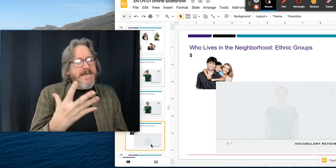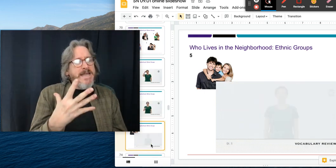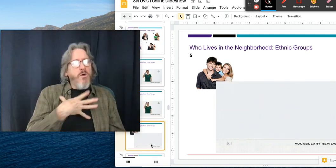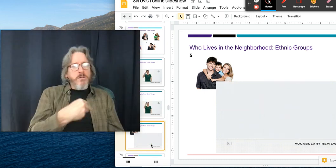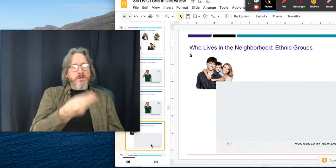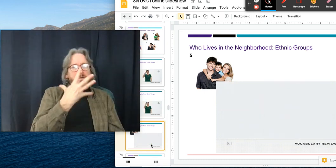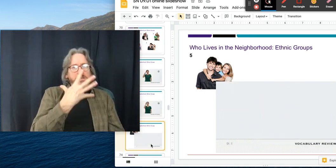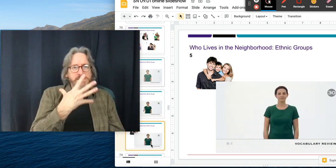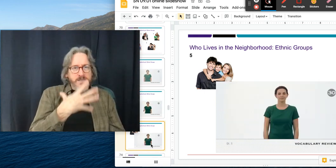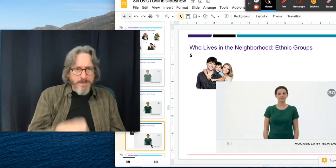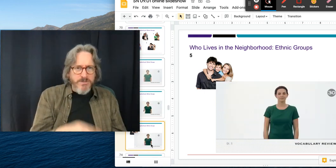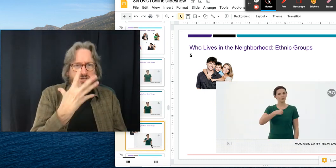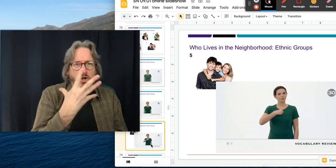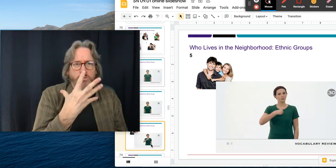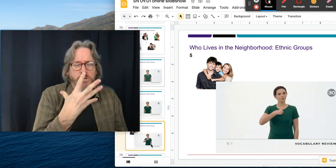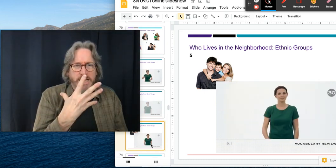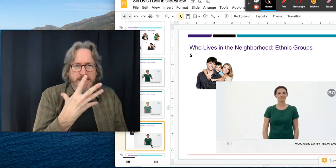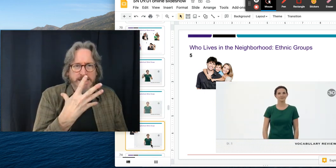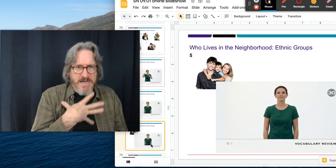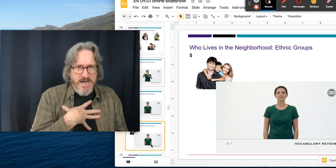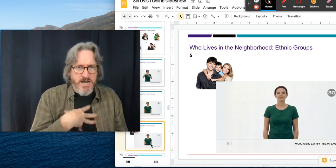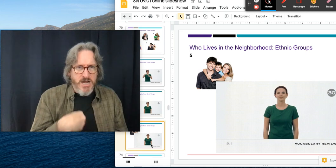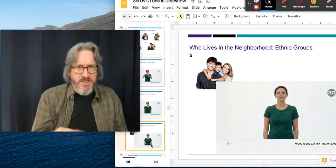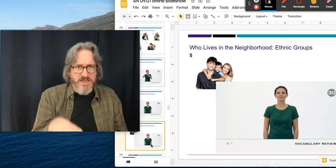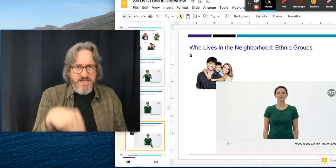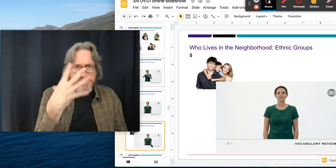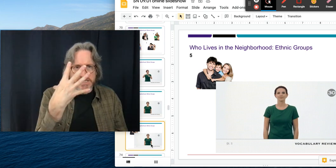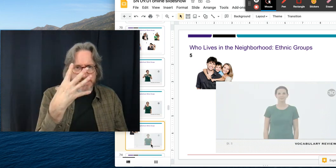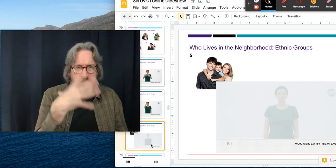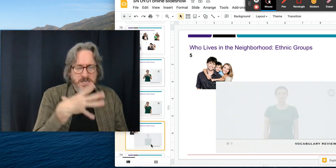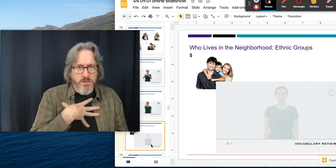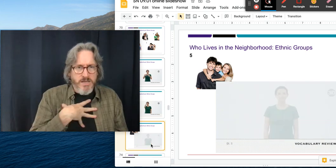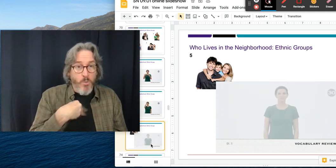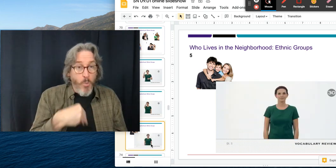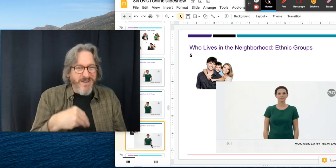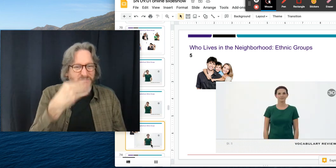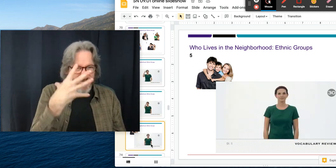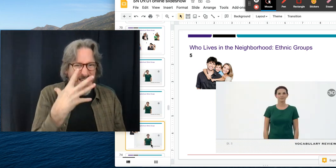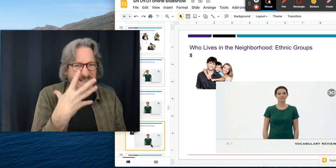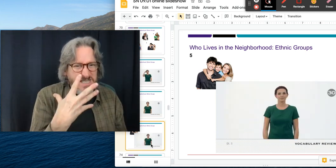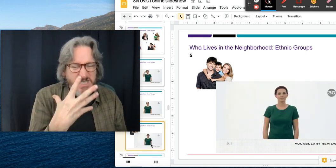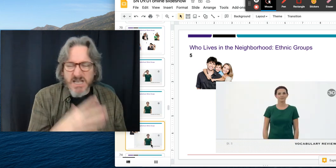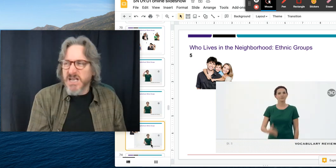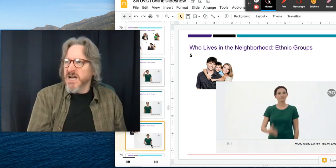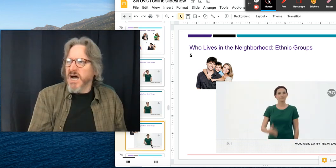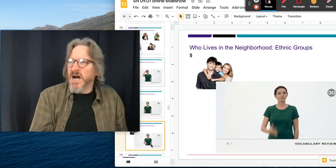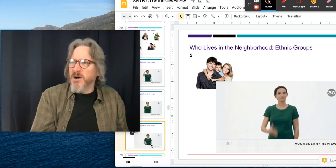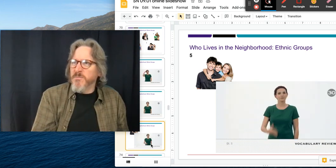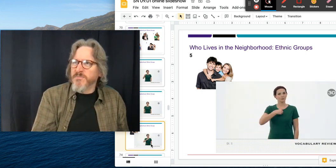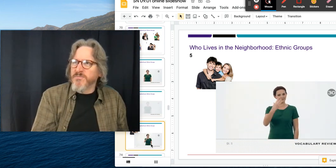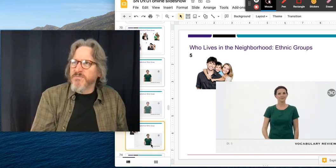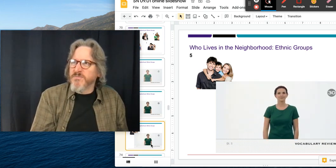white, now, some people don't like to sign this, like white face,